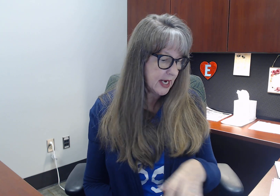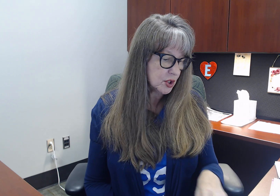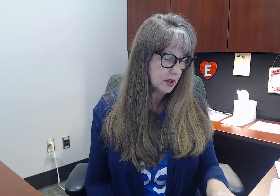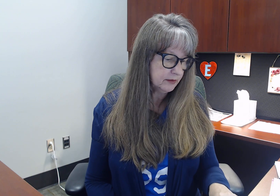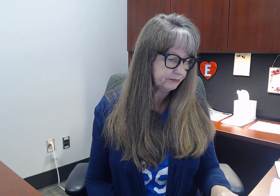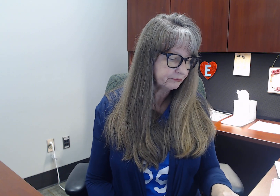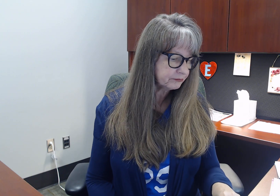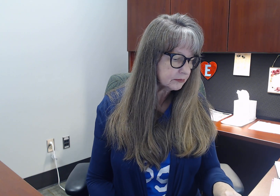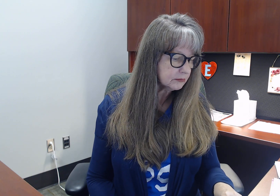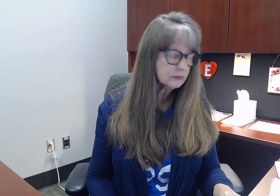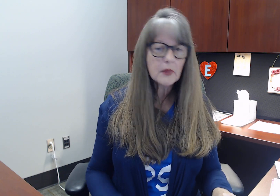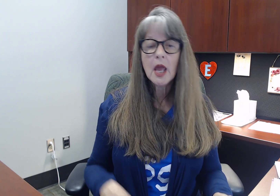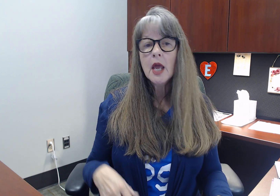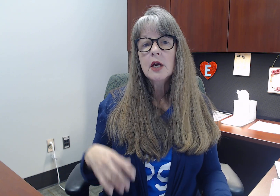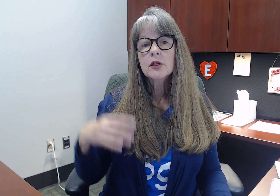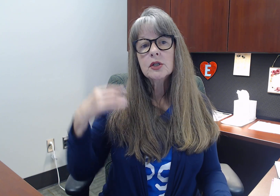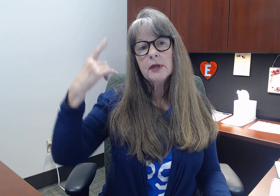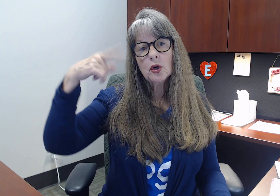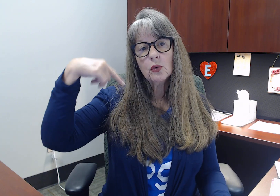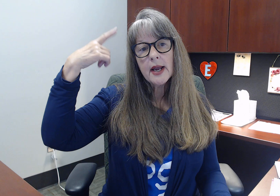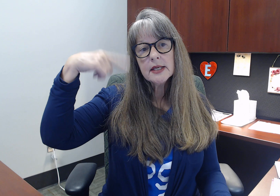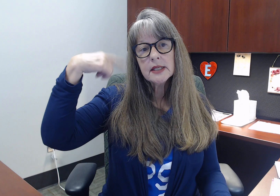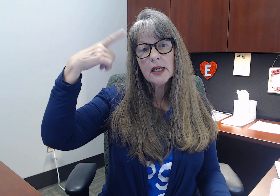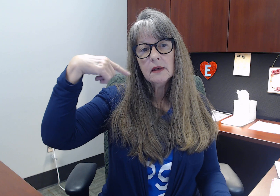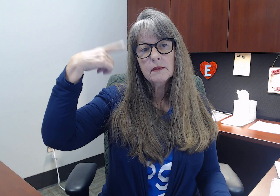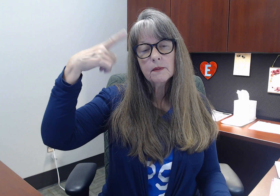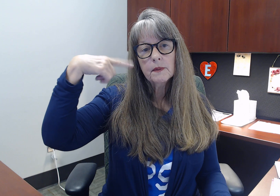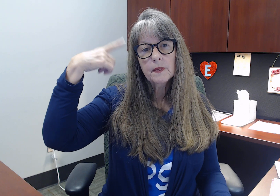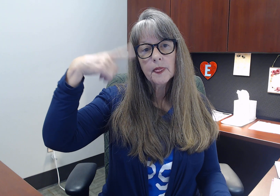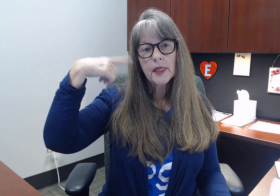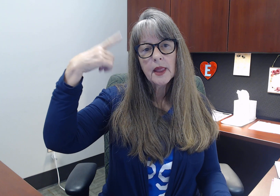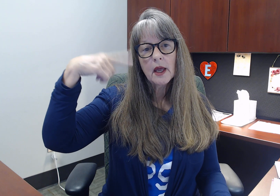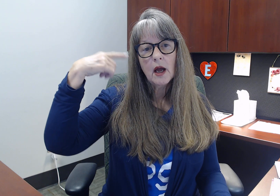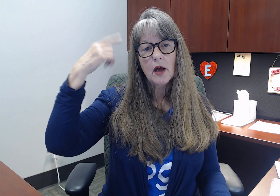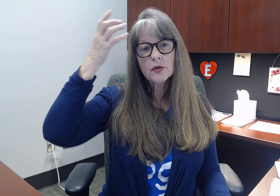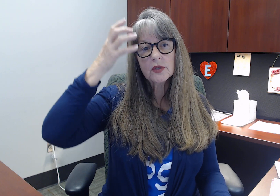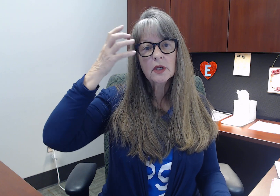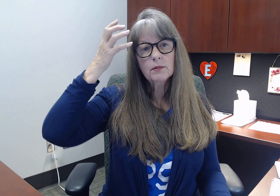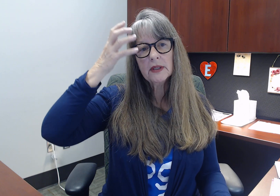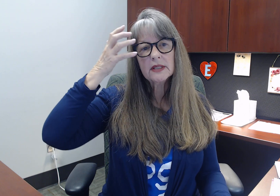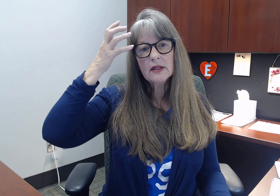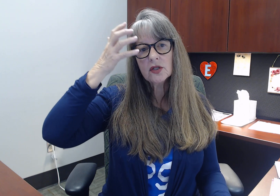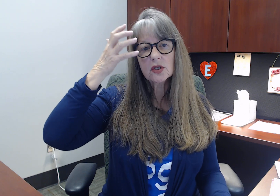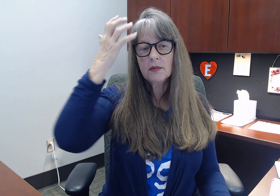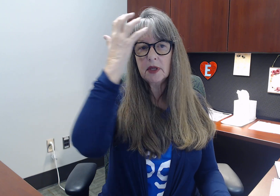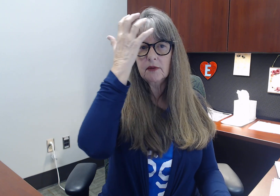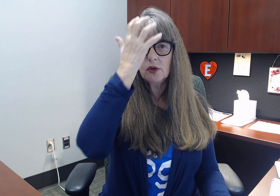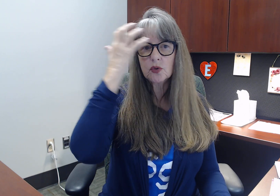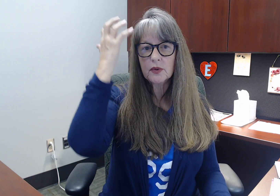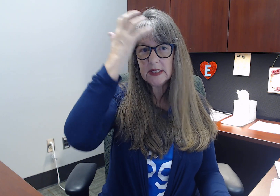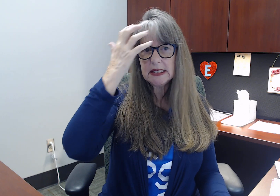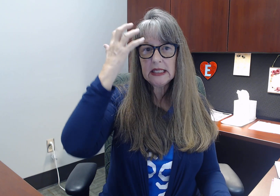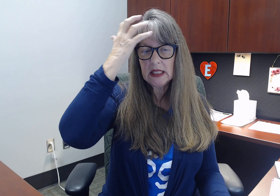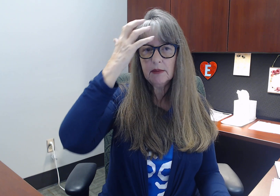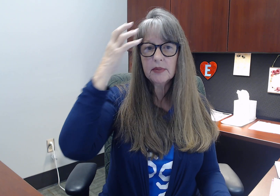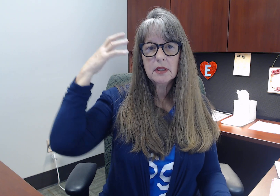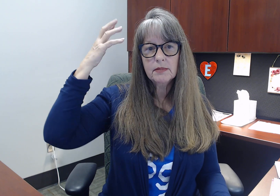connotation. To be crazy. Also see, this just can be confused with dizzy. But some